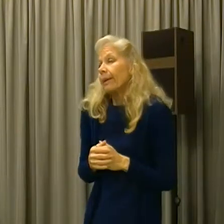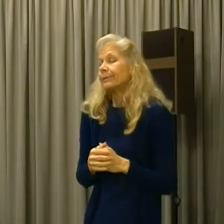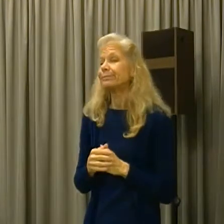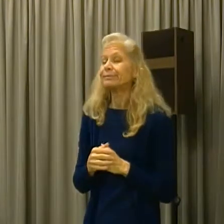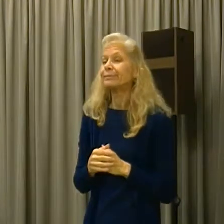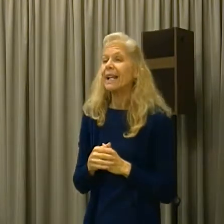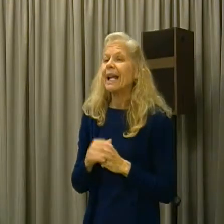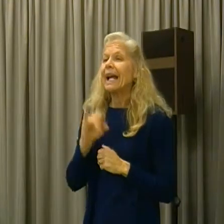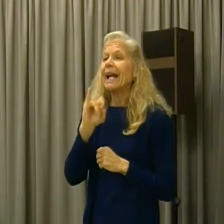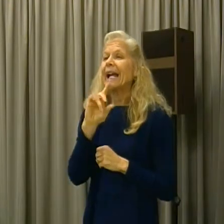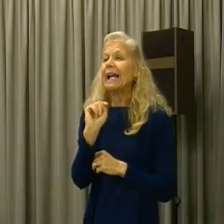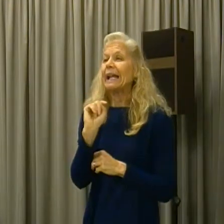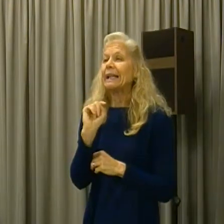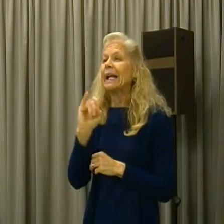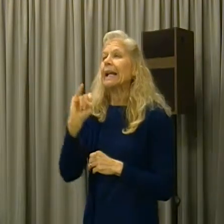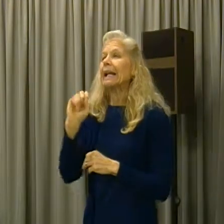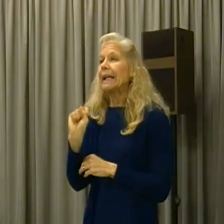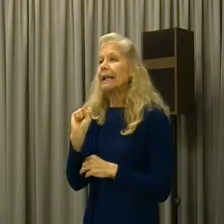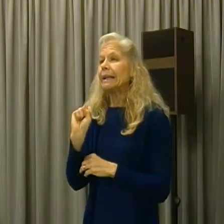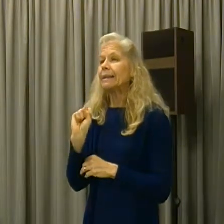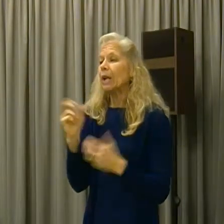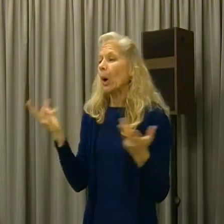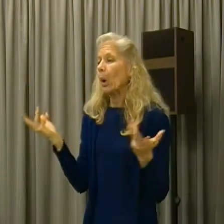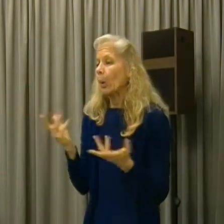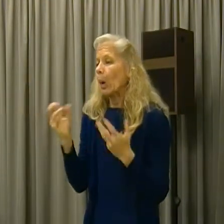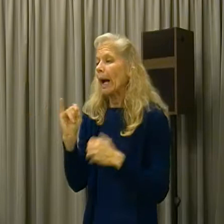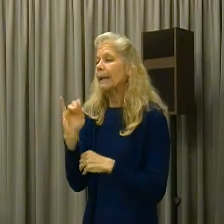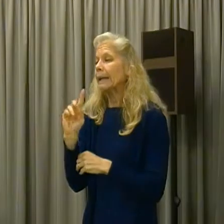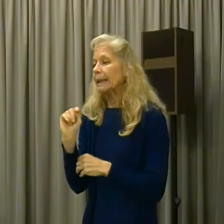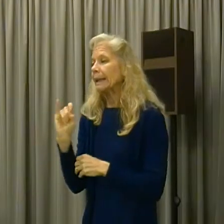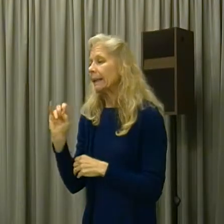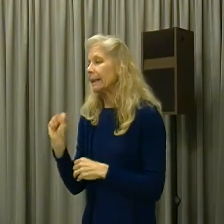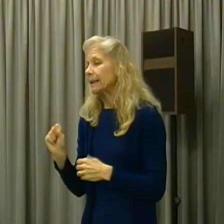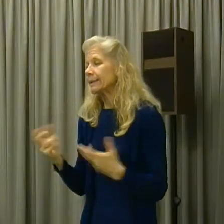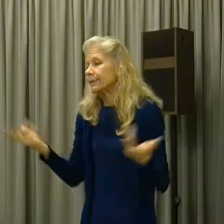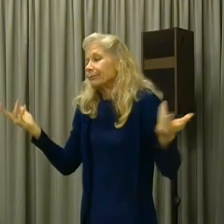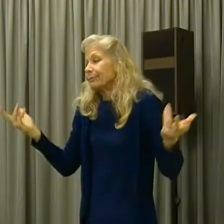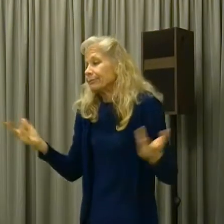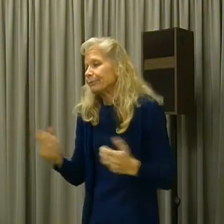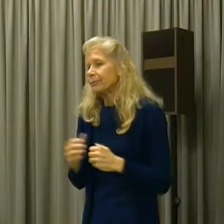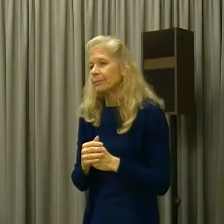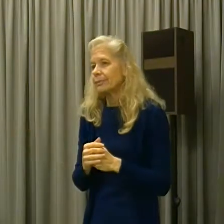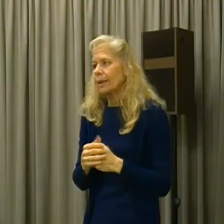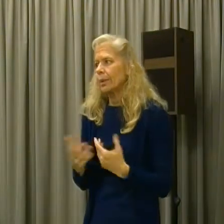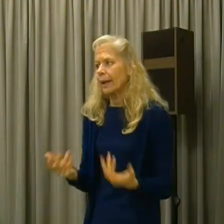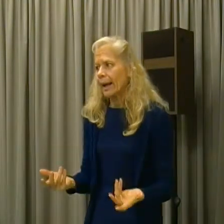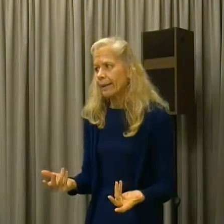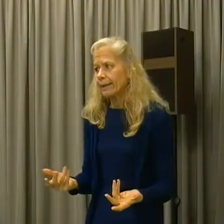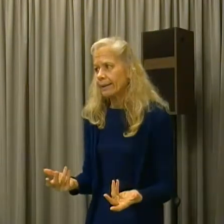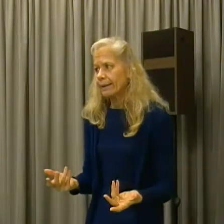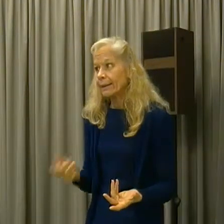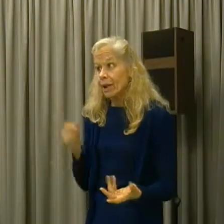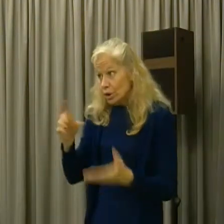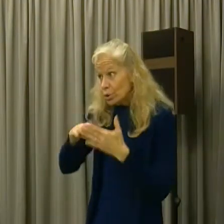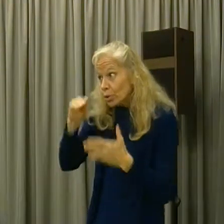Yes, it is what it is. How does that help us? You know, did we learn anything? It is what it